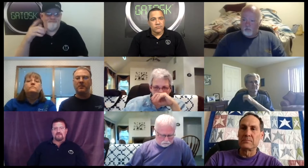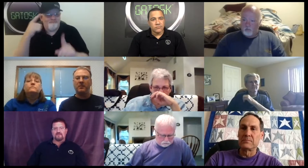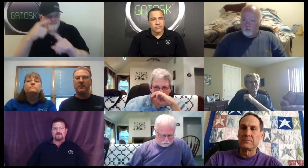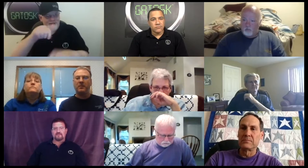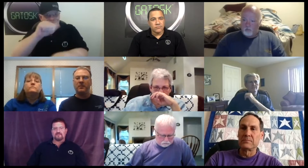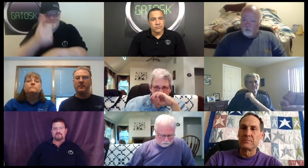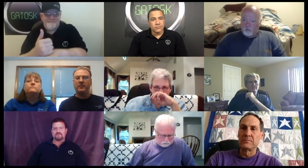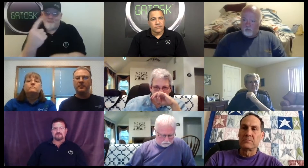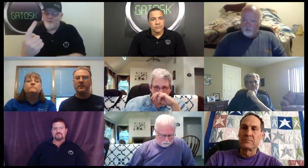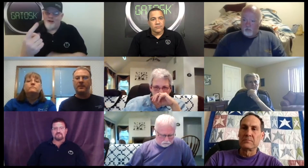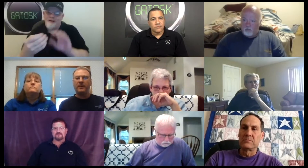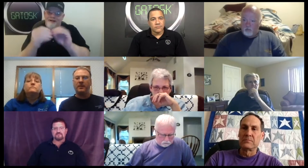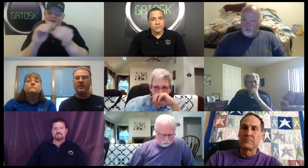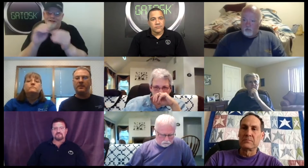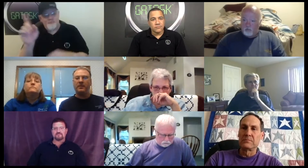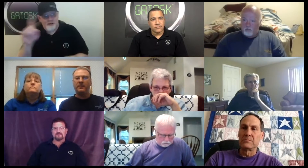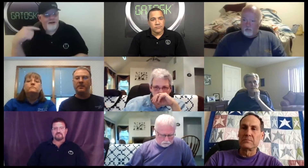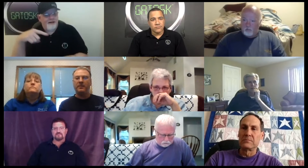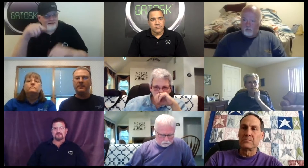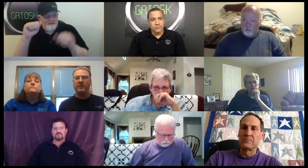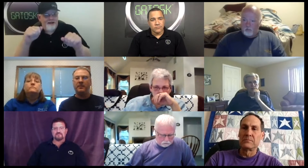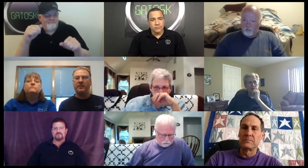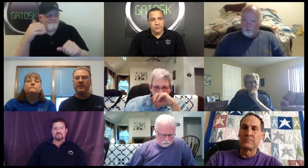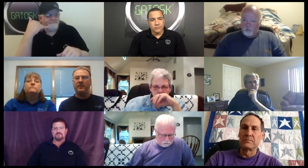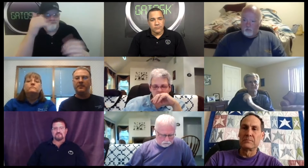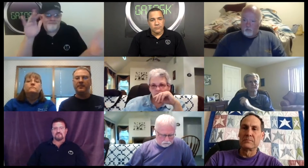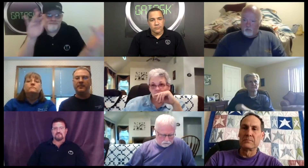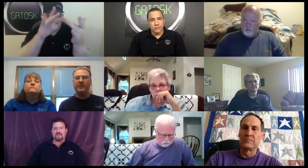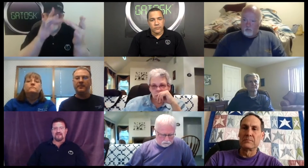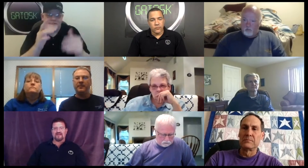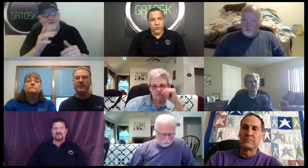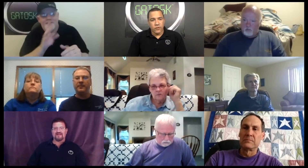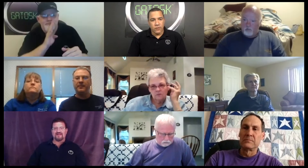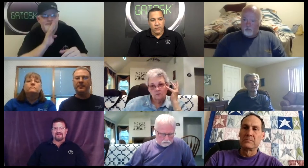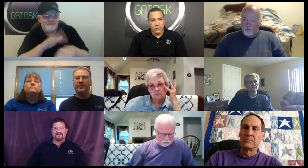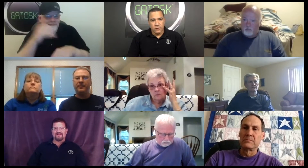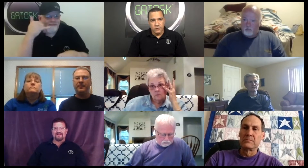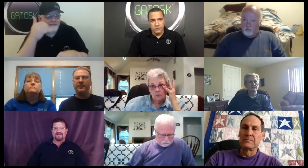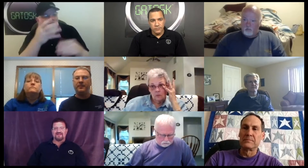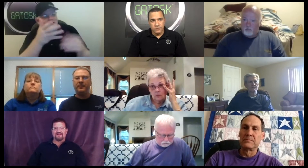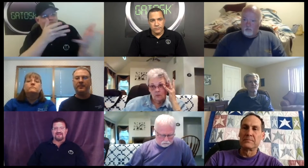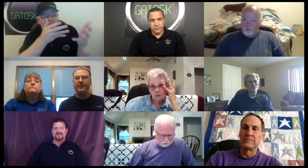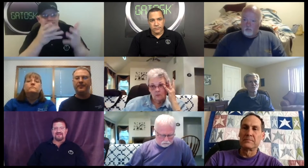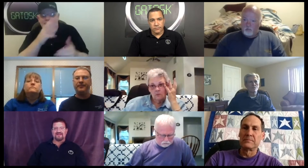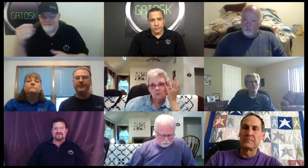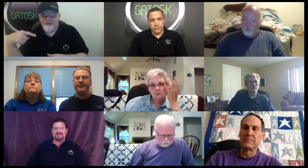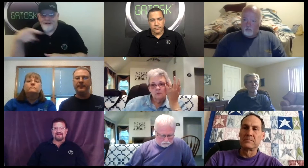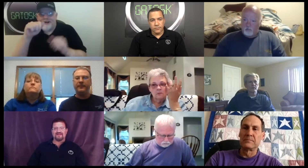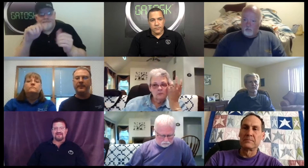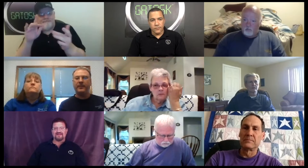next month, and we plan to we will set up where we have a telephone support where you can contact and speak